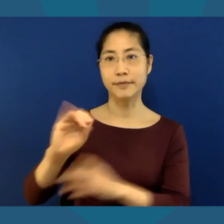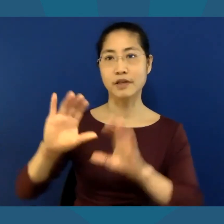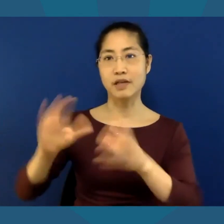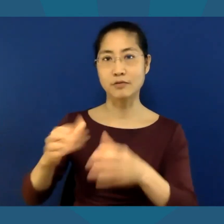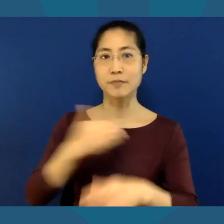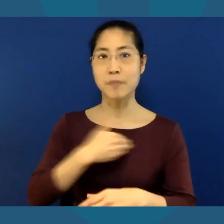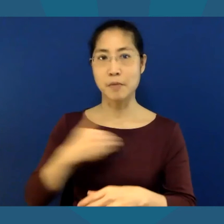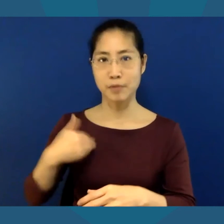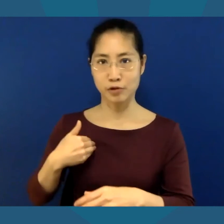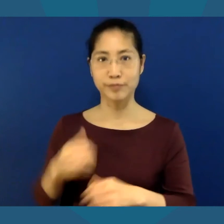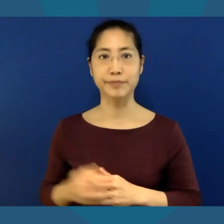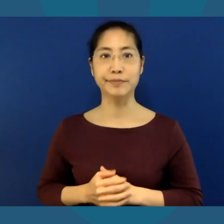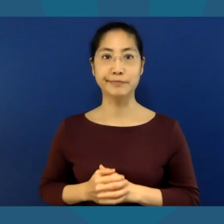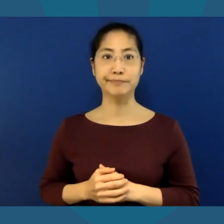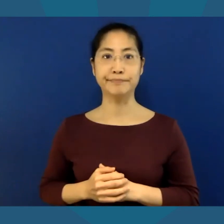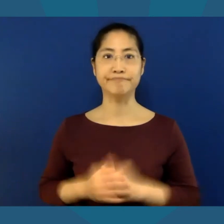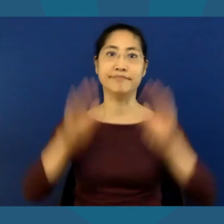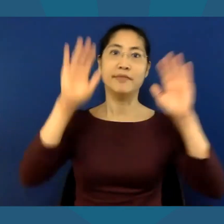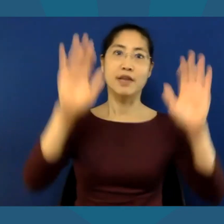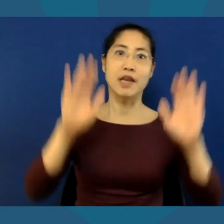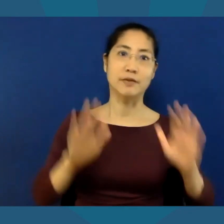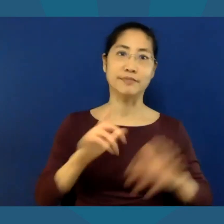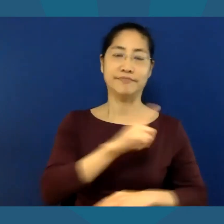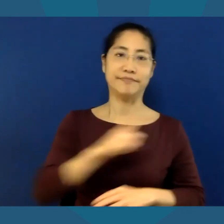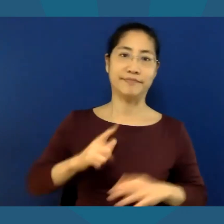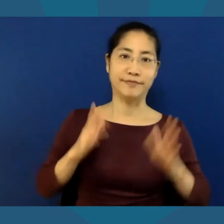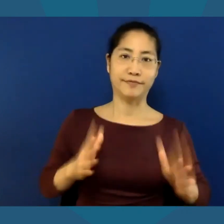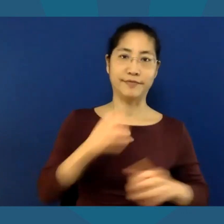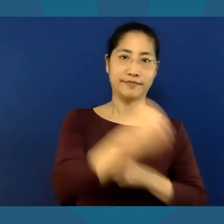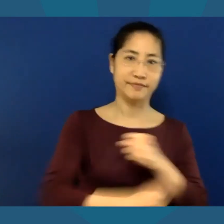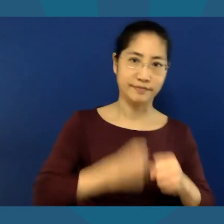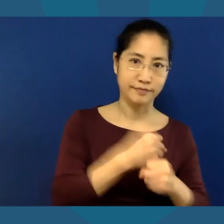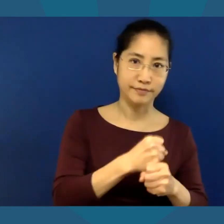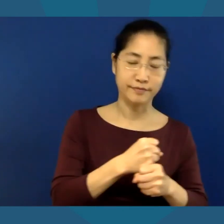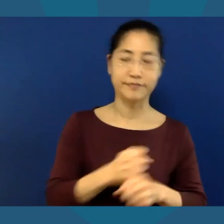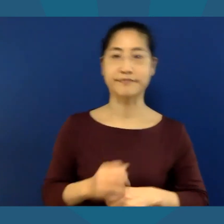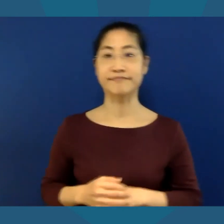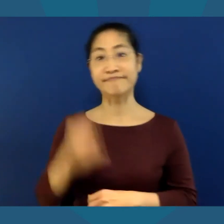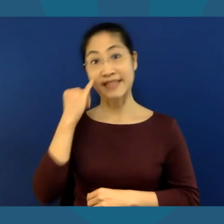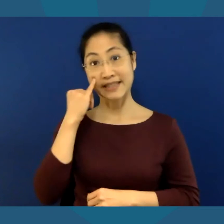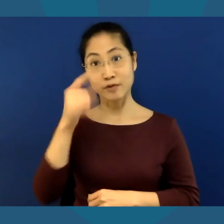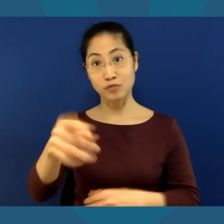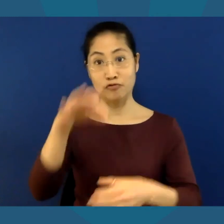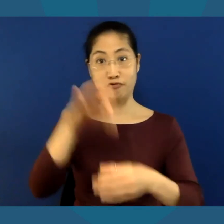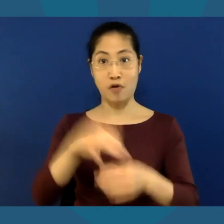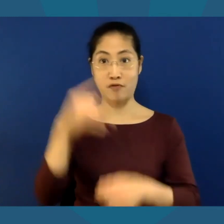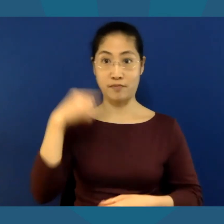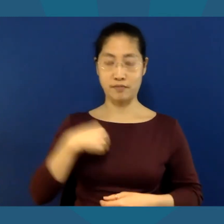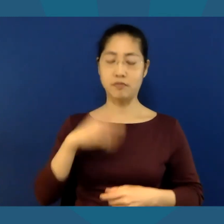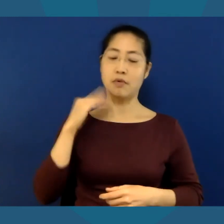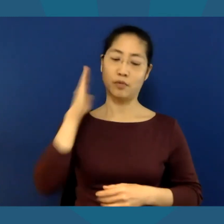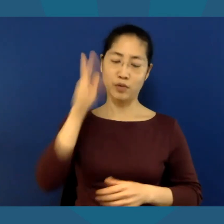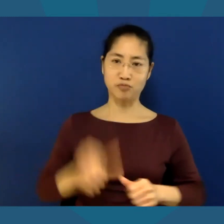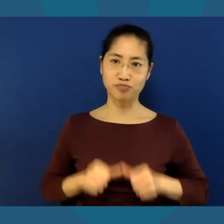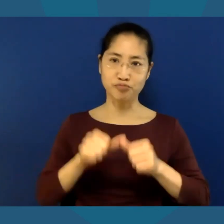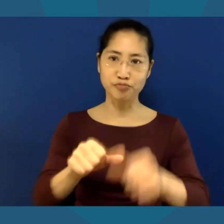Latino Caucus member and Outstanding Legislator of the Year. With your vote,